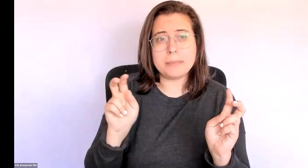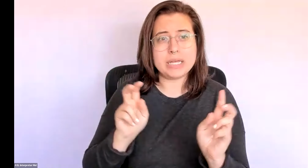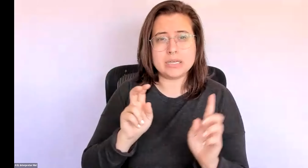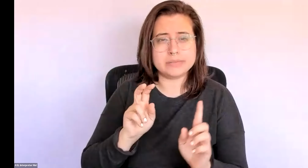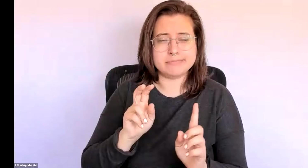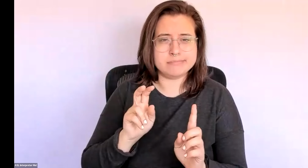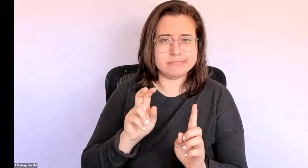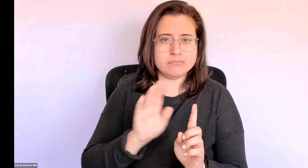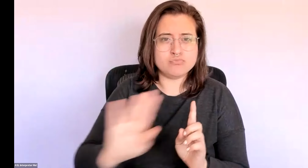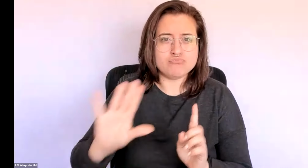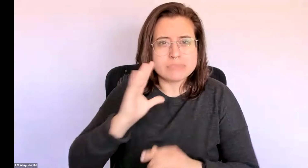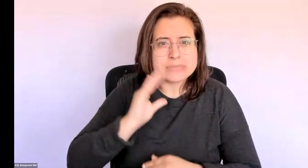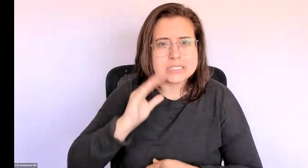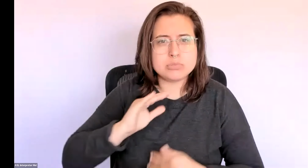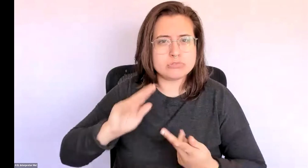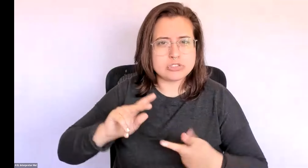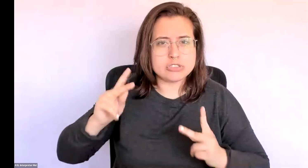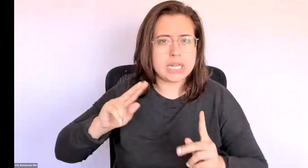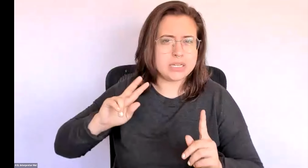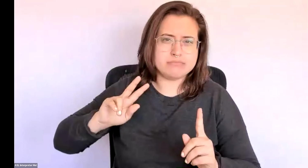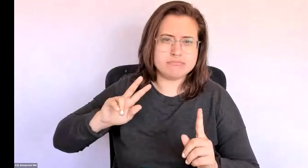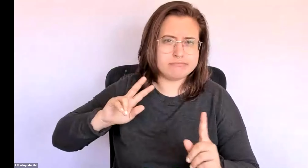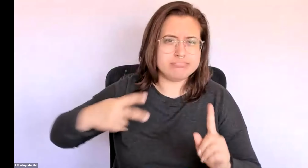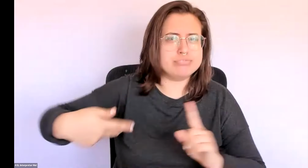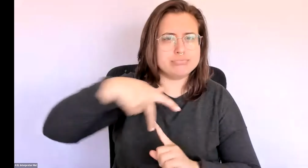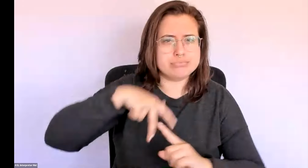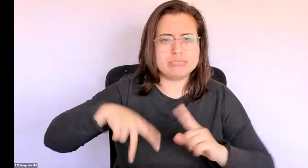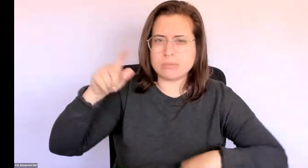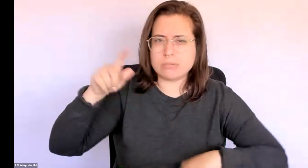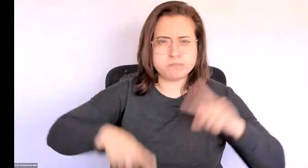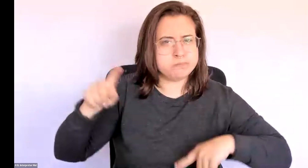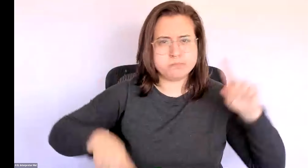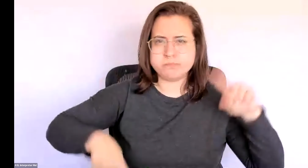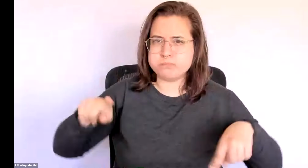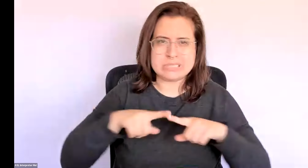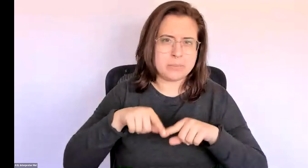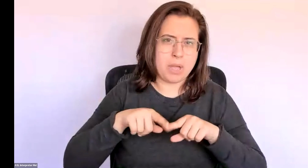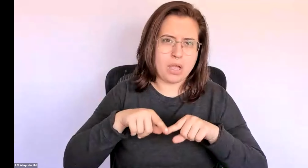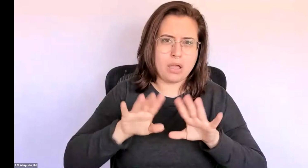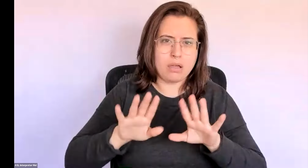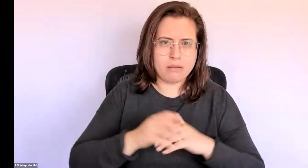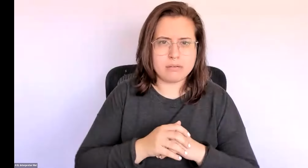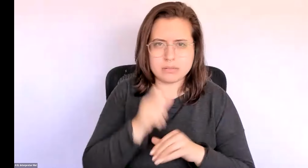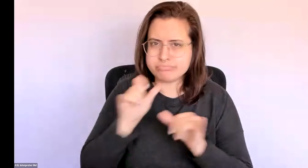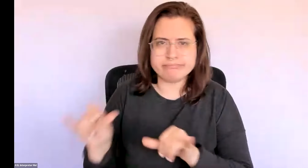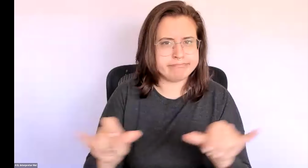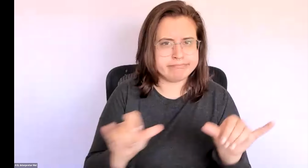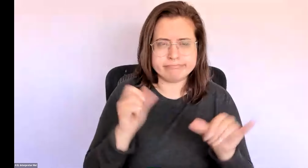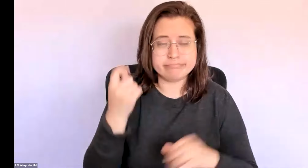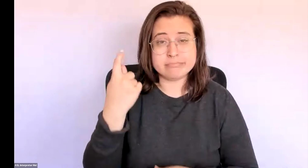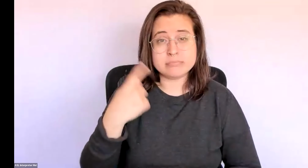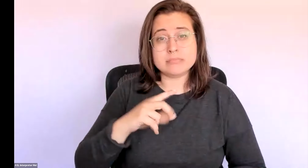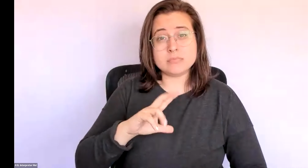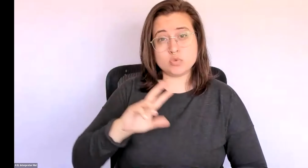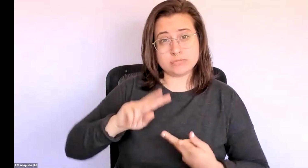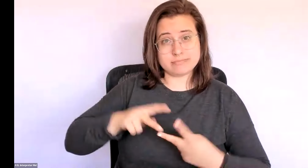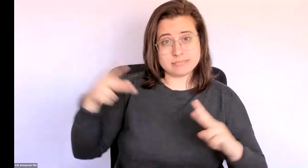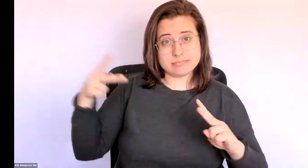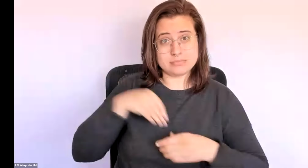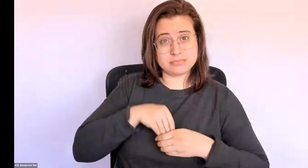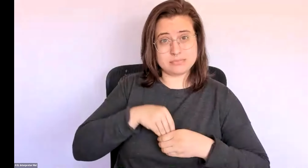Because of your genetic makeup, the size of the tumor, the cell type of the